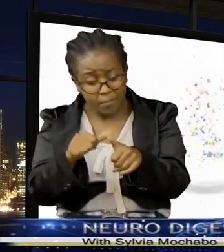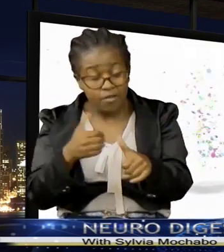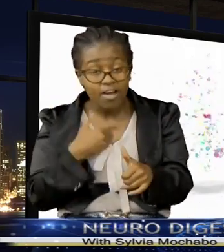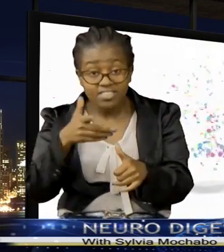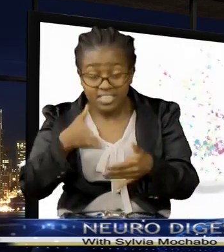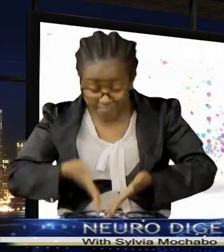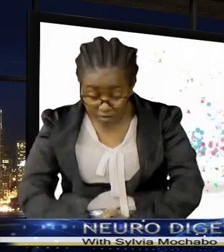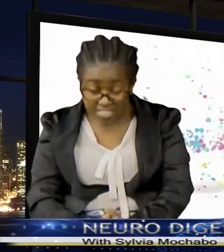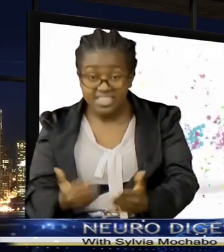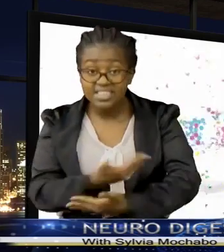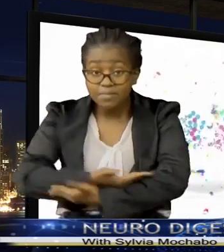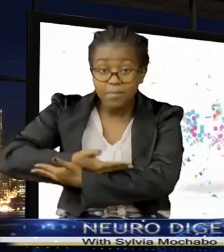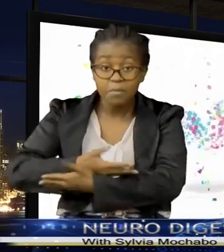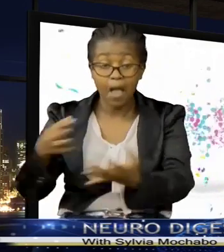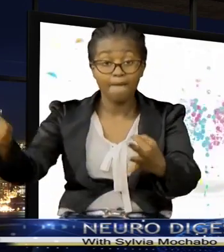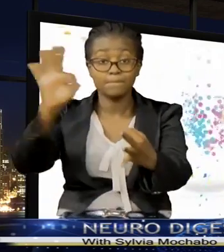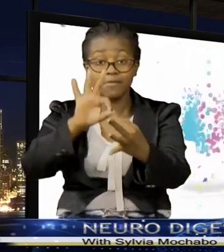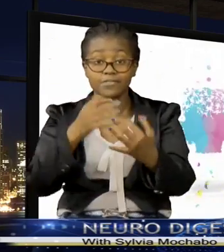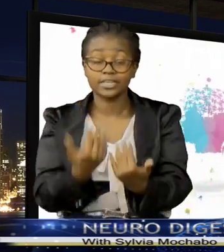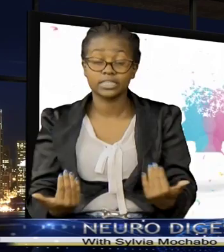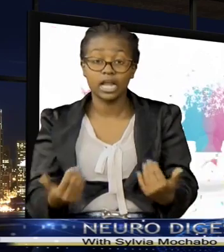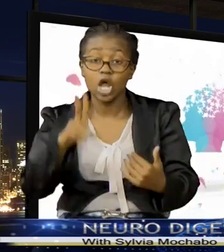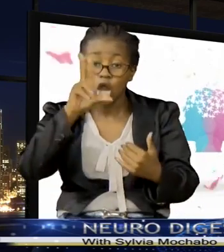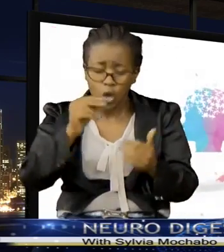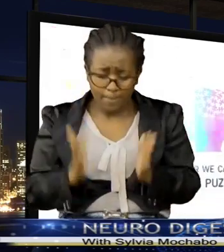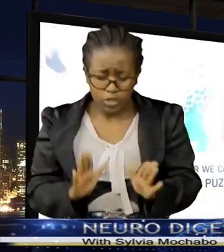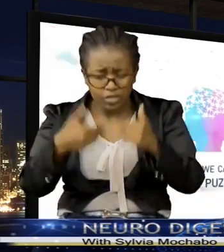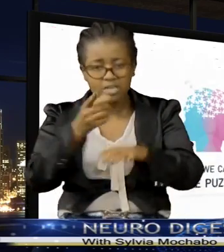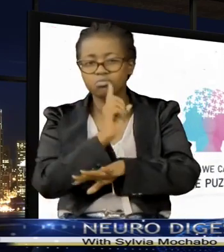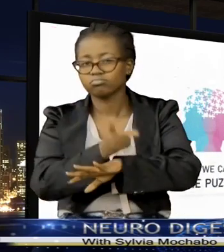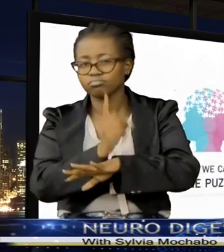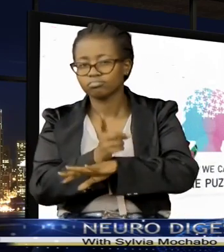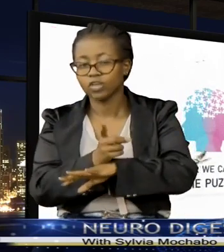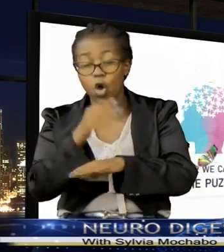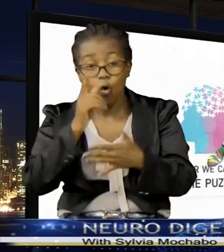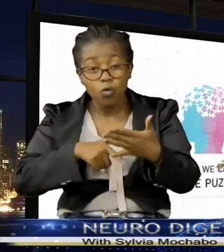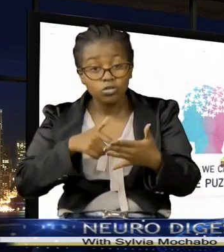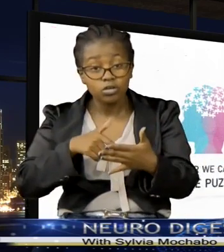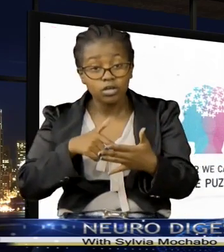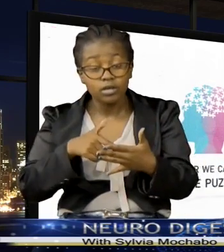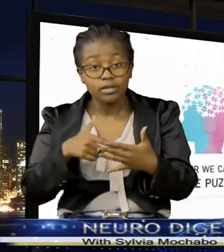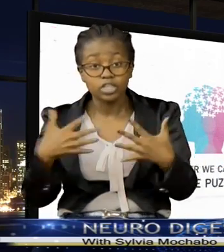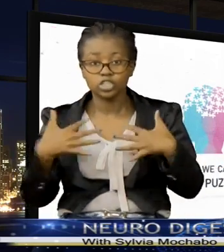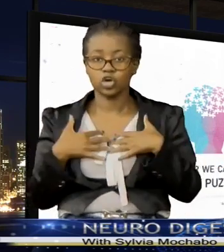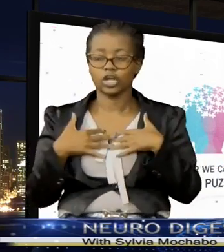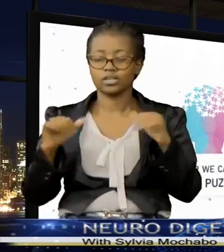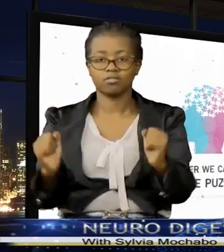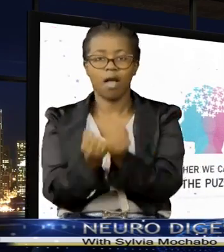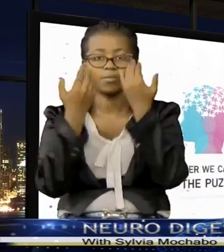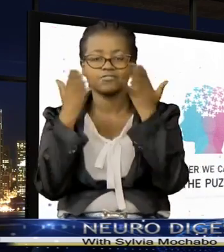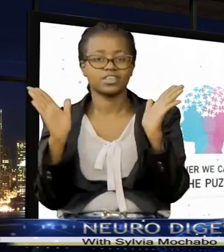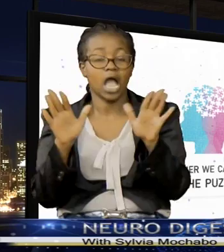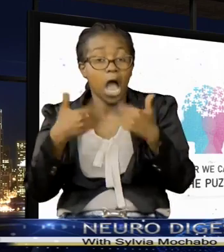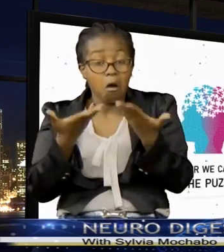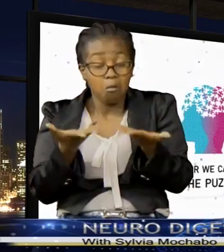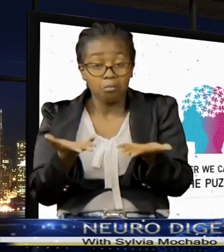child, everyone expects a perfect child, and no one gives you warning. All you realize is, oops, something has happened. So how